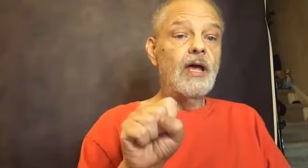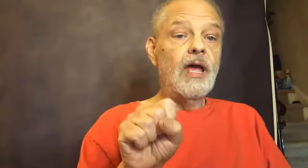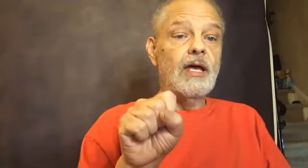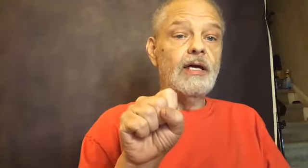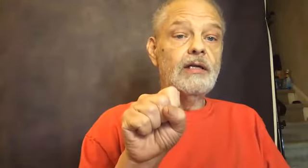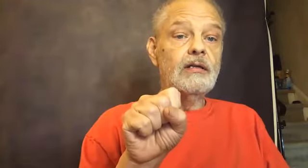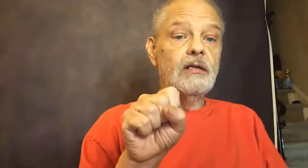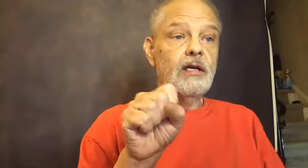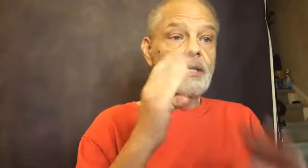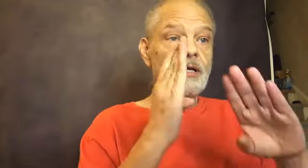And